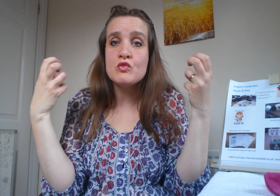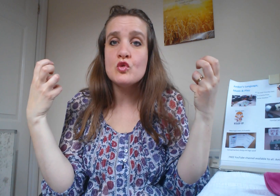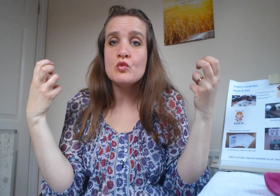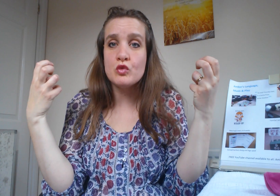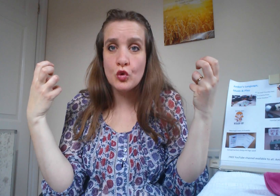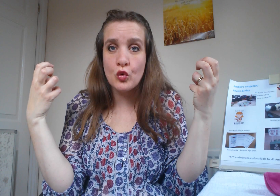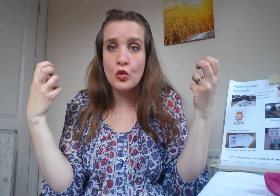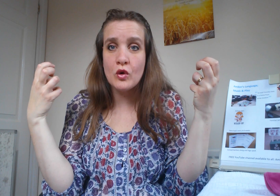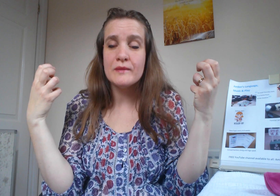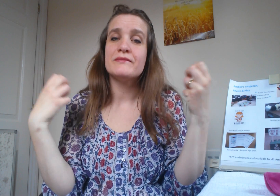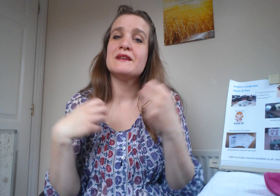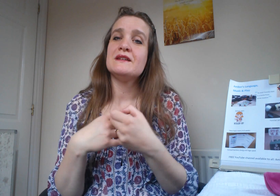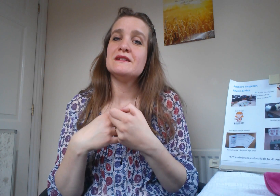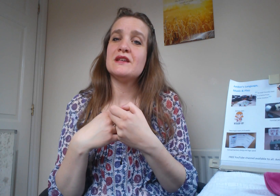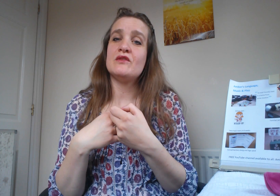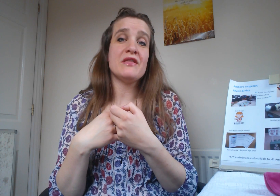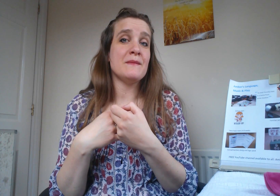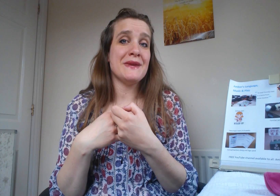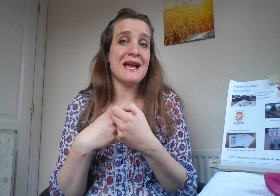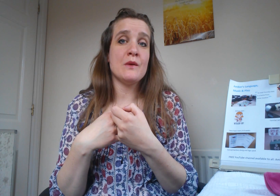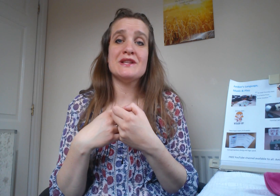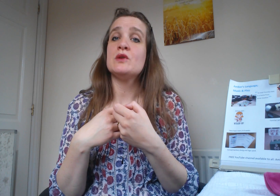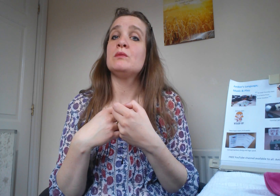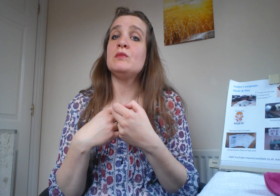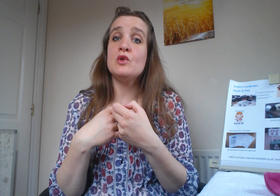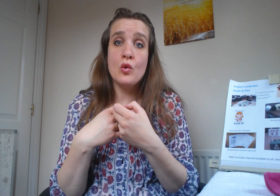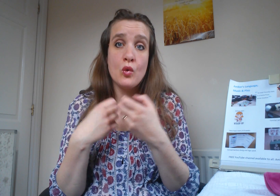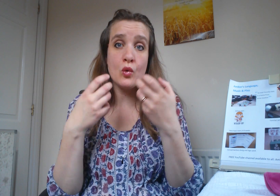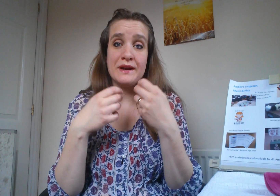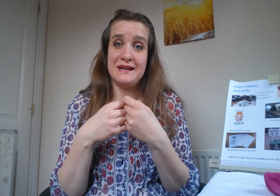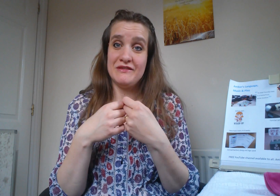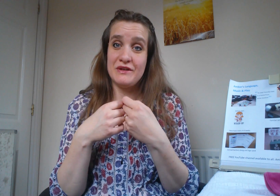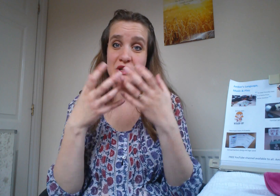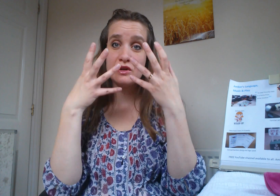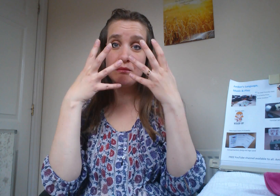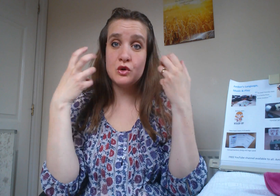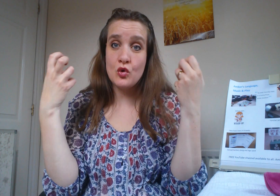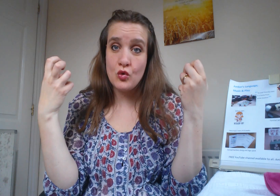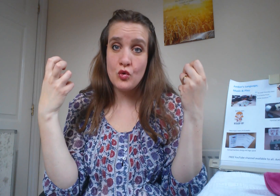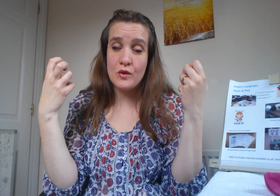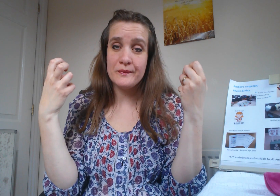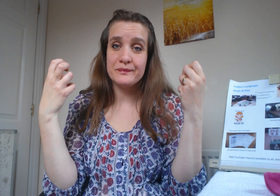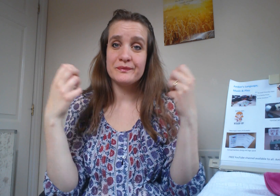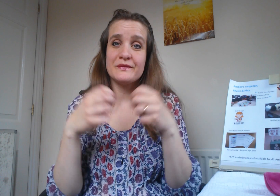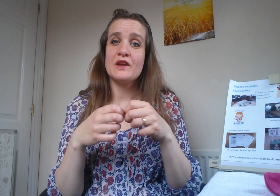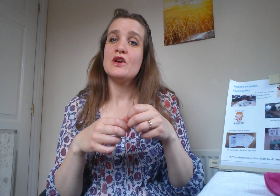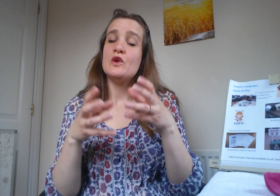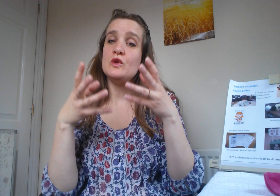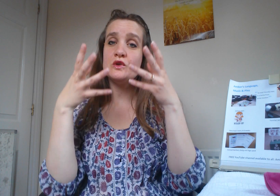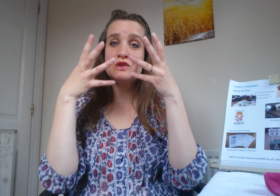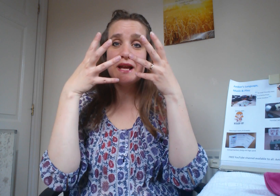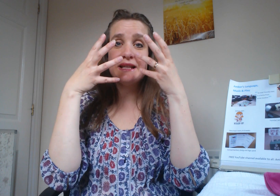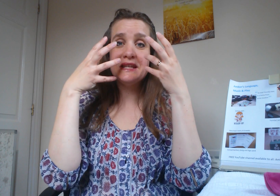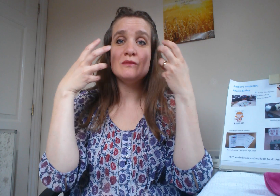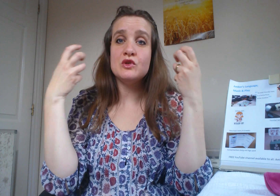meow meow. So rather than meow, it's meow in French. Meow. Le chat dit